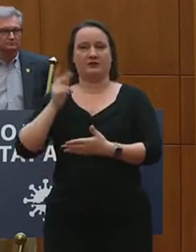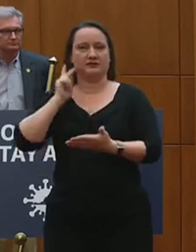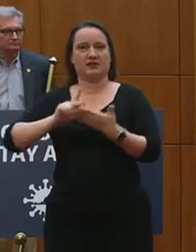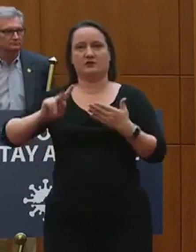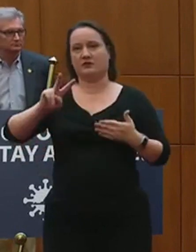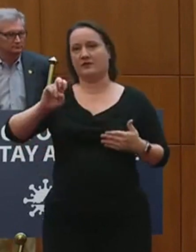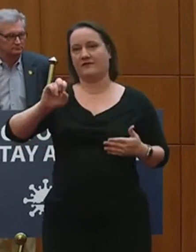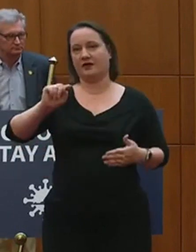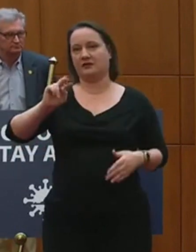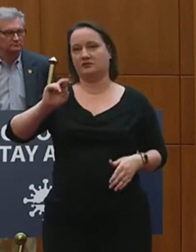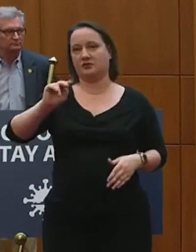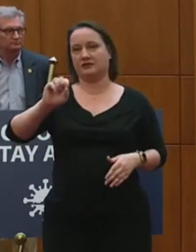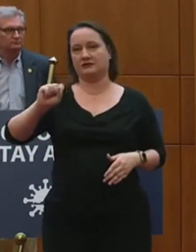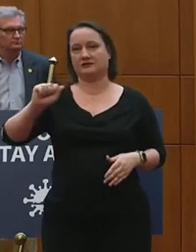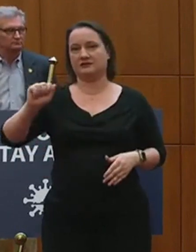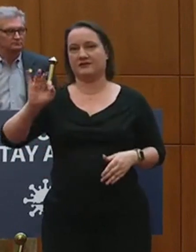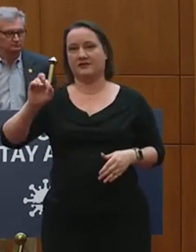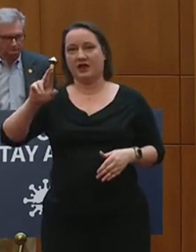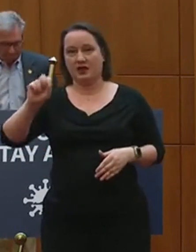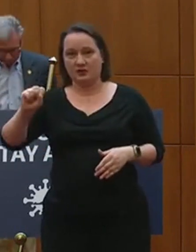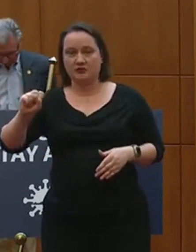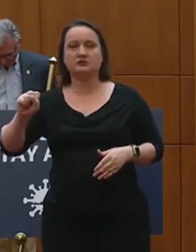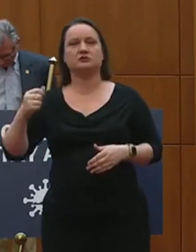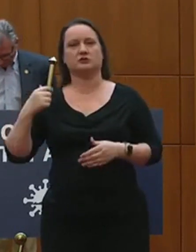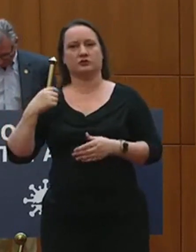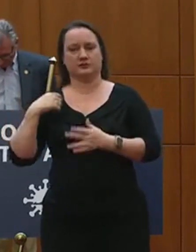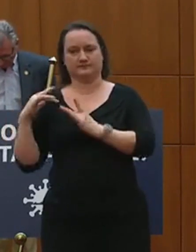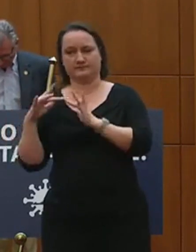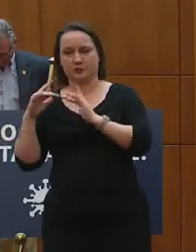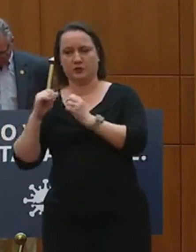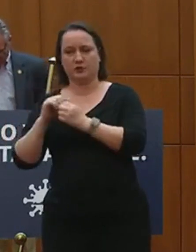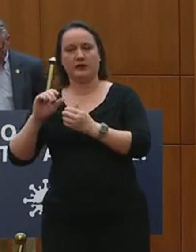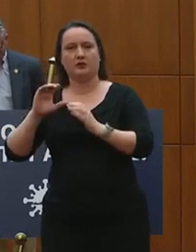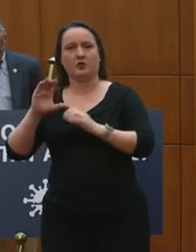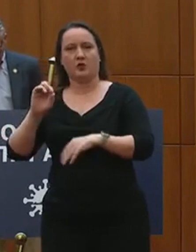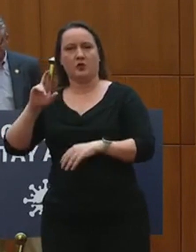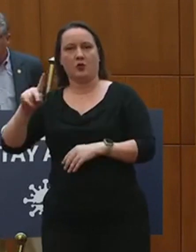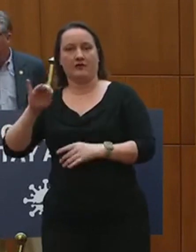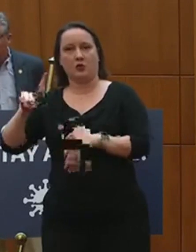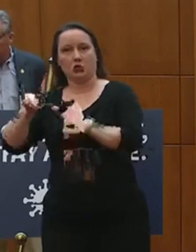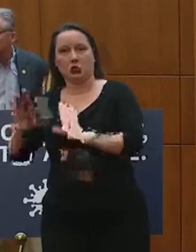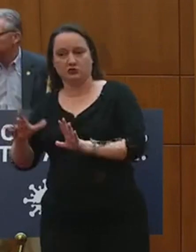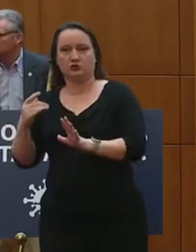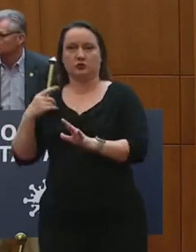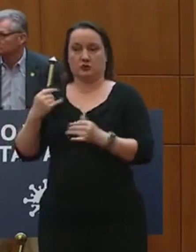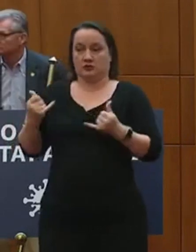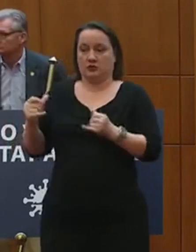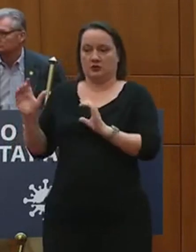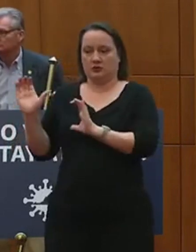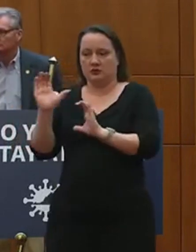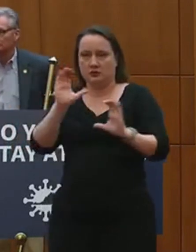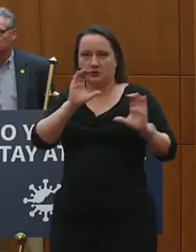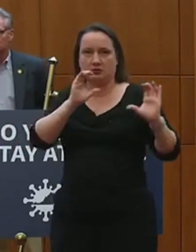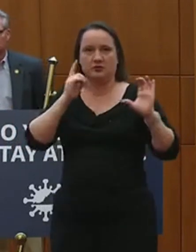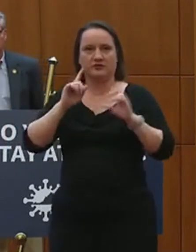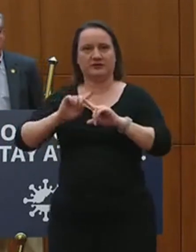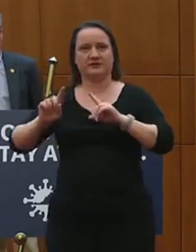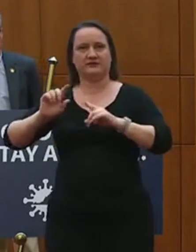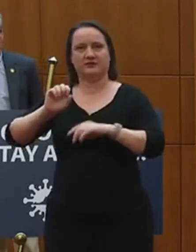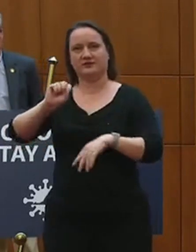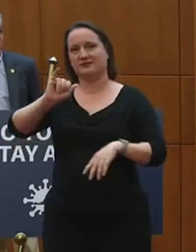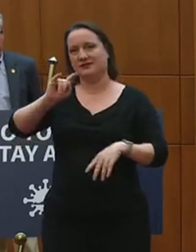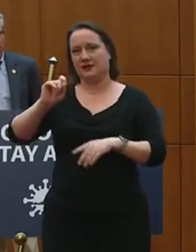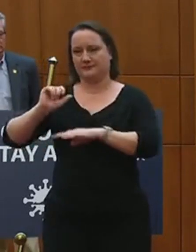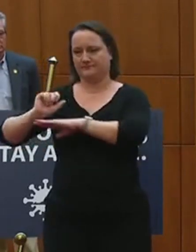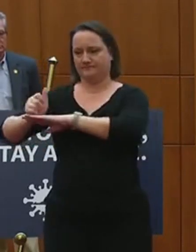Carlos Hopkins, we have been in touch and communication with the Corps of Engineers, and we are actively looking at sites in different